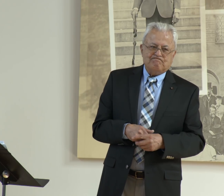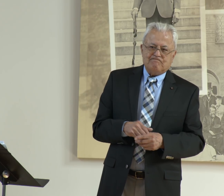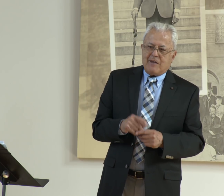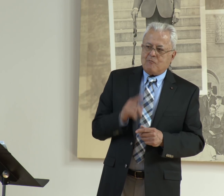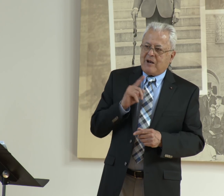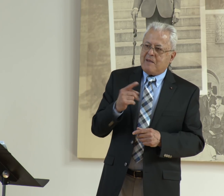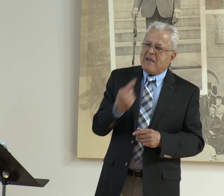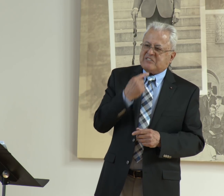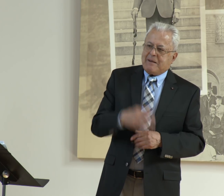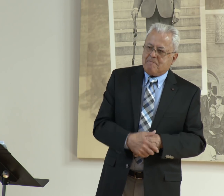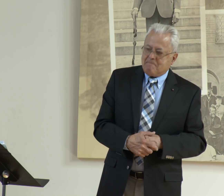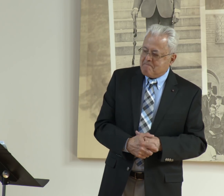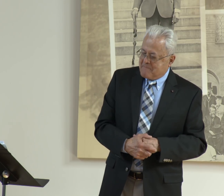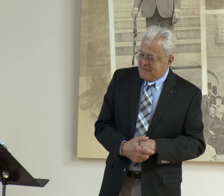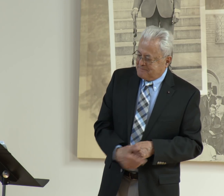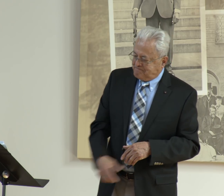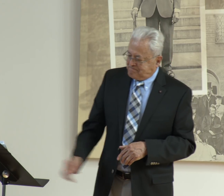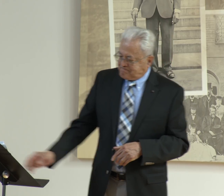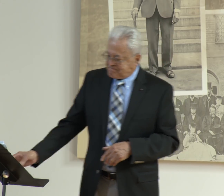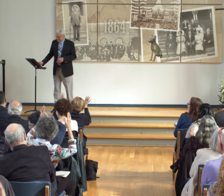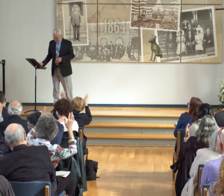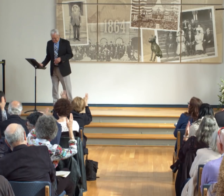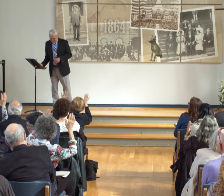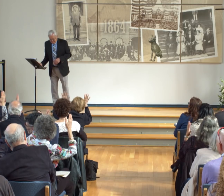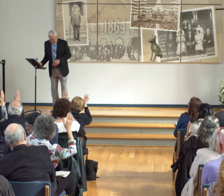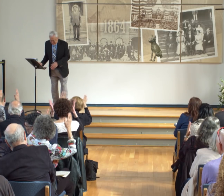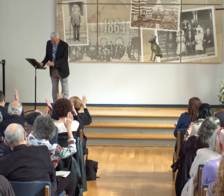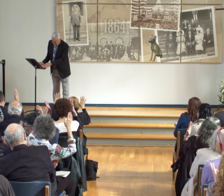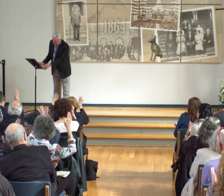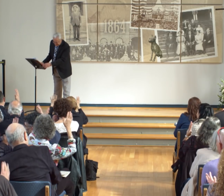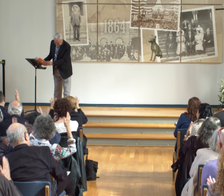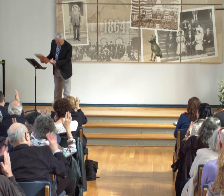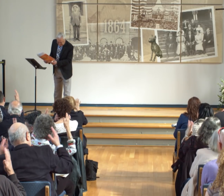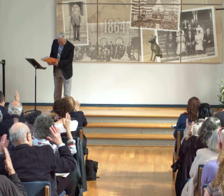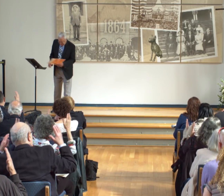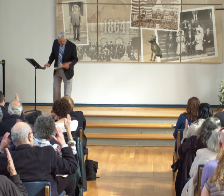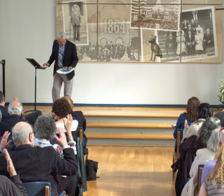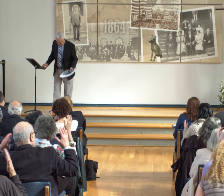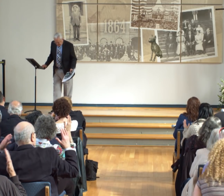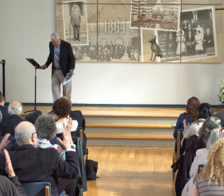in turn been opened for him. Thank you. I will always miss him.